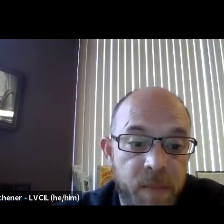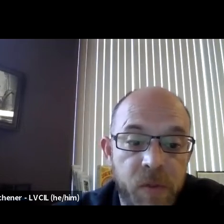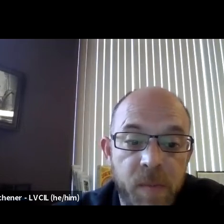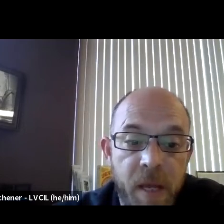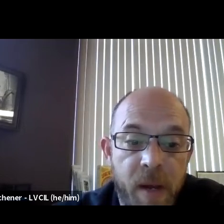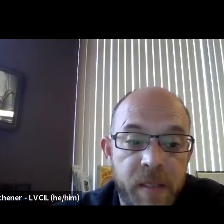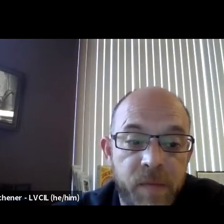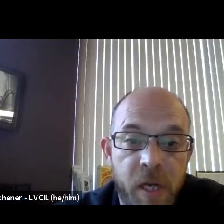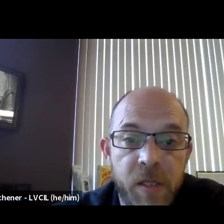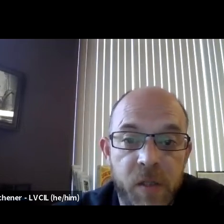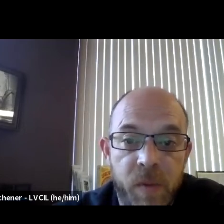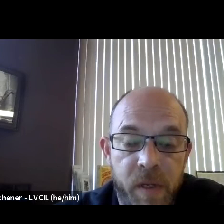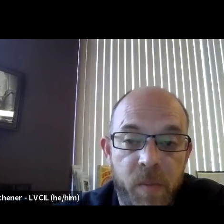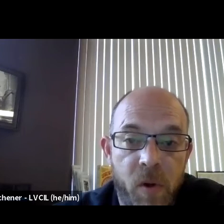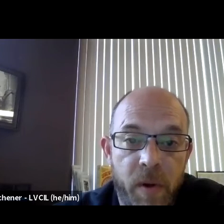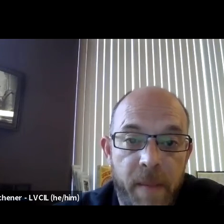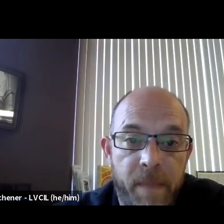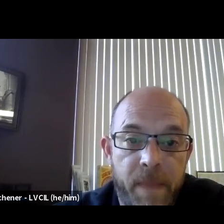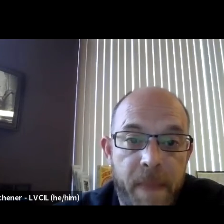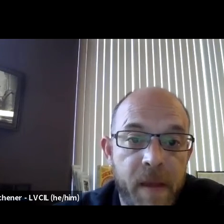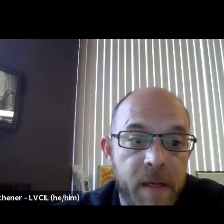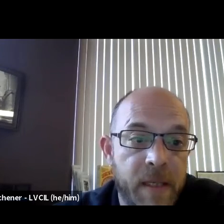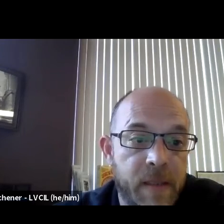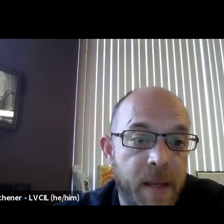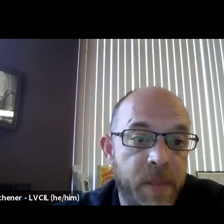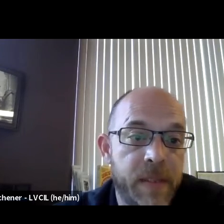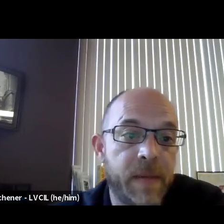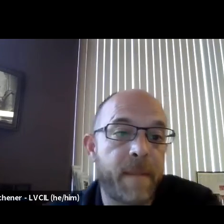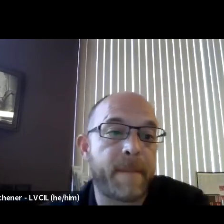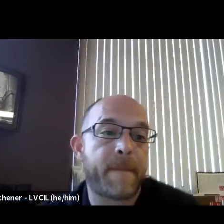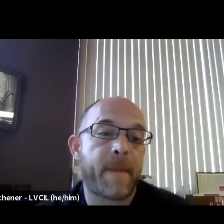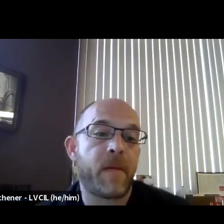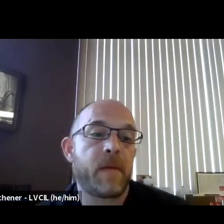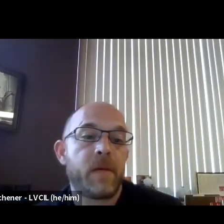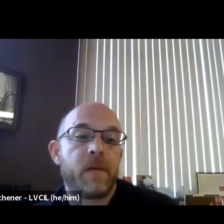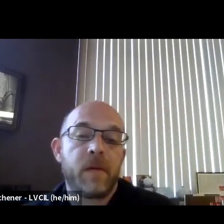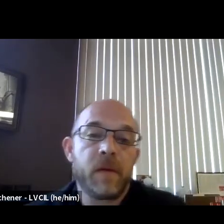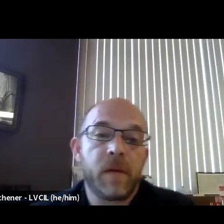endeavors enables you to make positive changes within your program. Next slide, please.